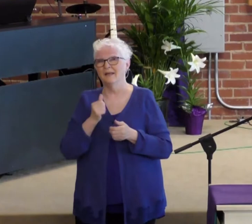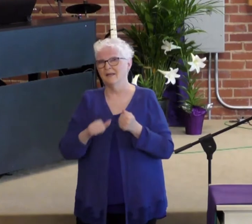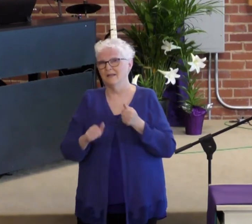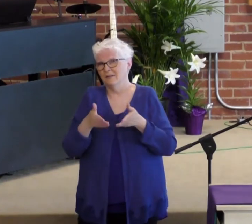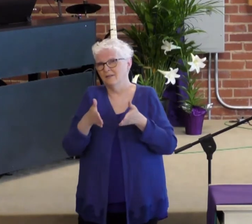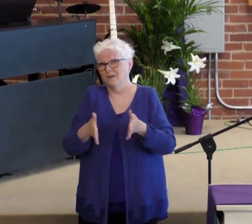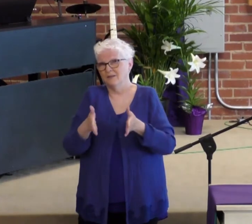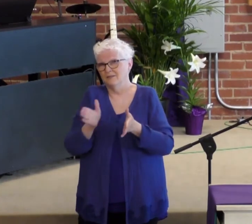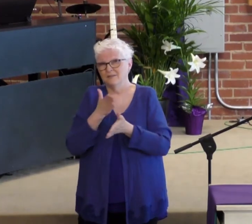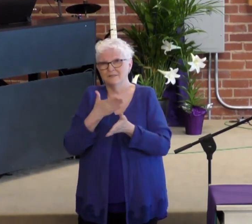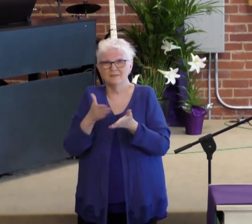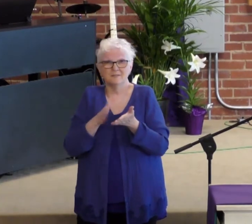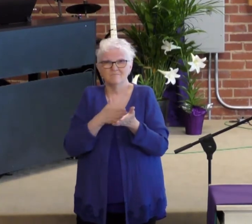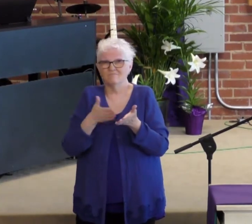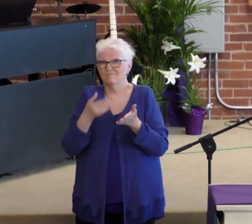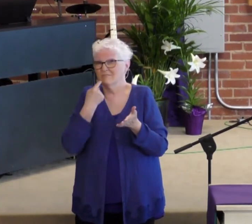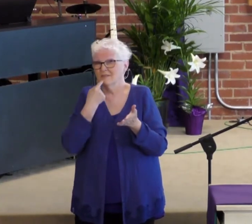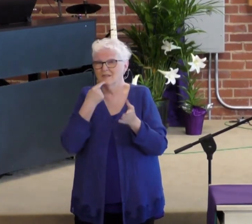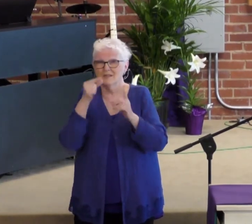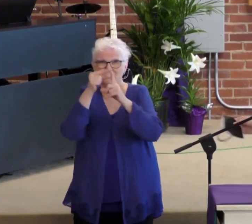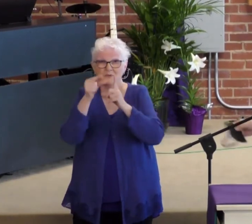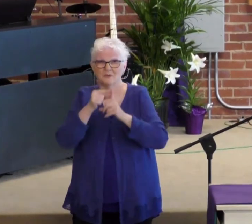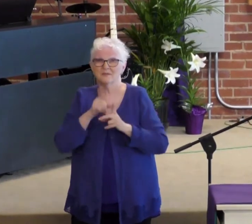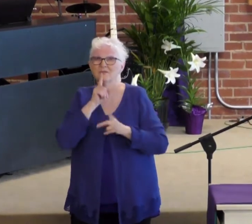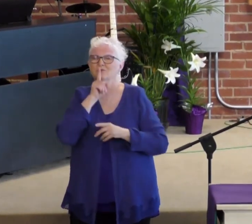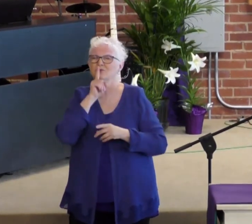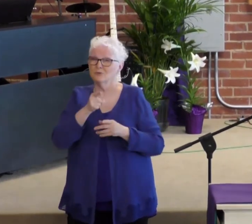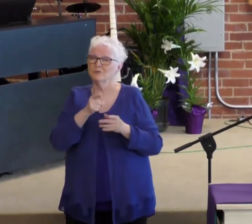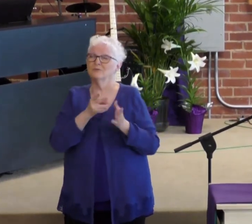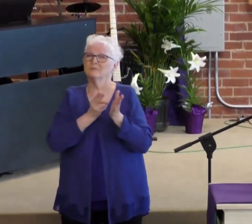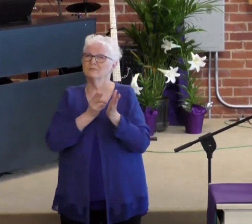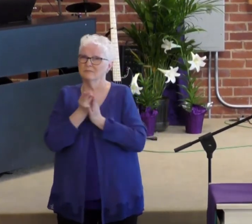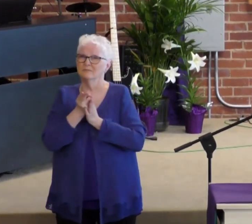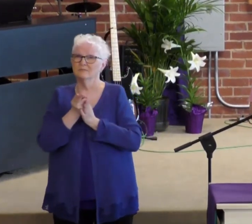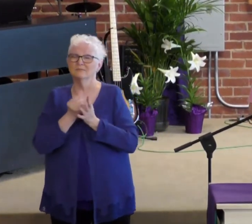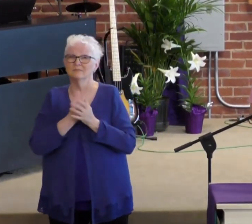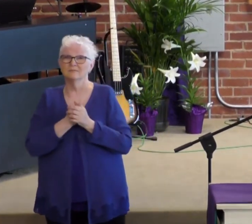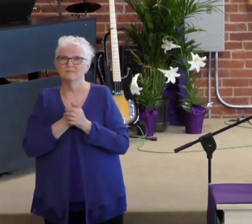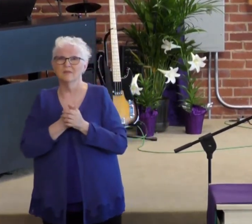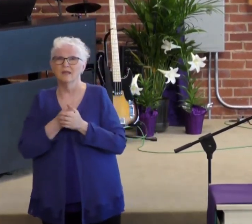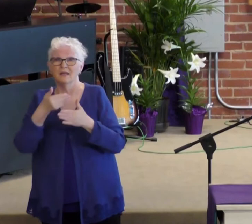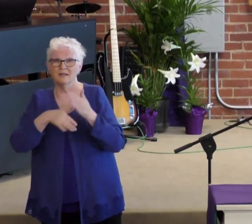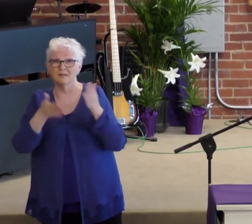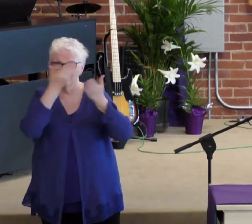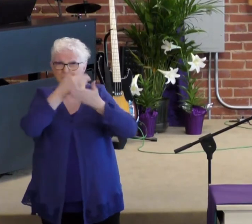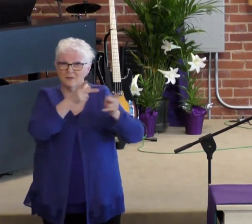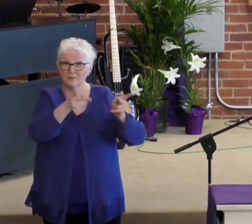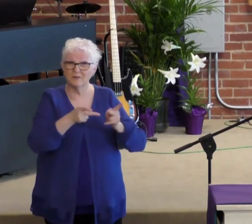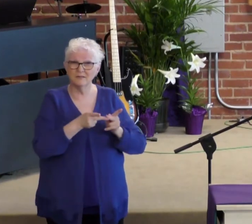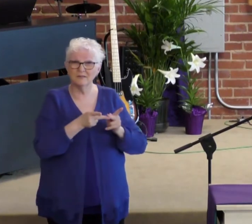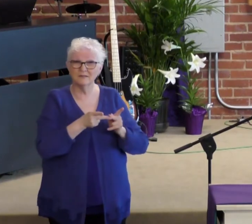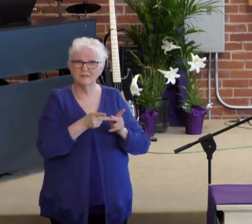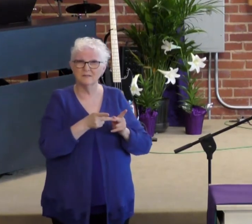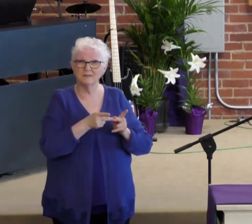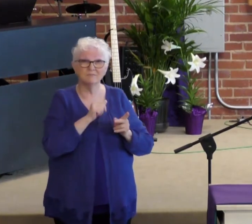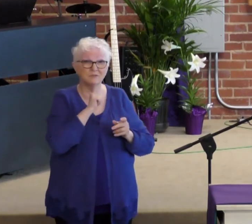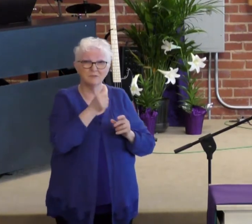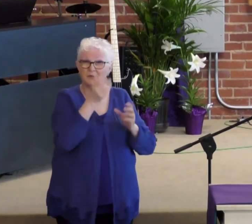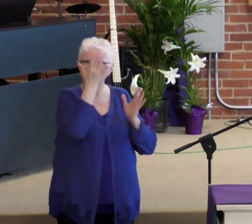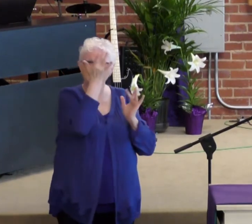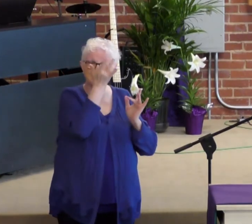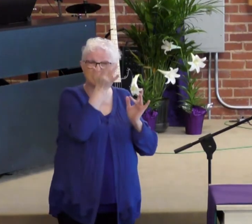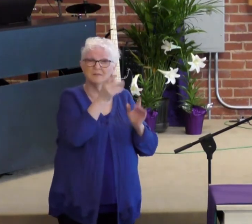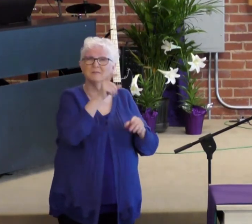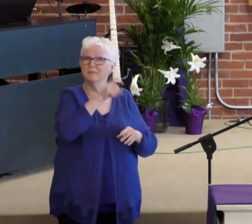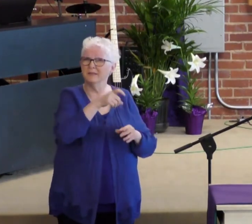it's true. And often in the shadows, when we least expect him and need him